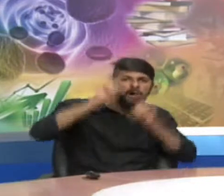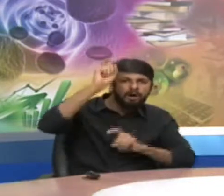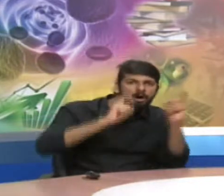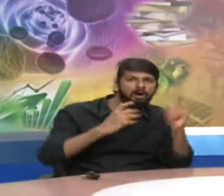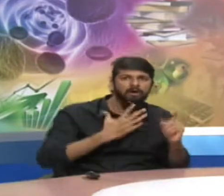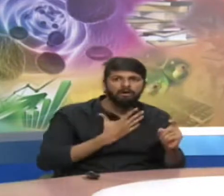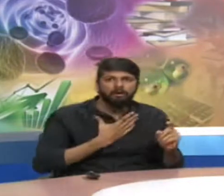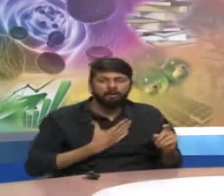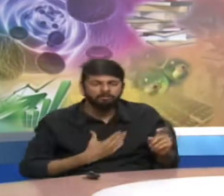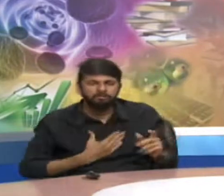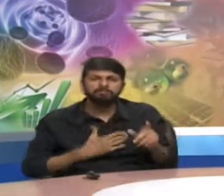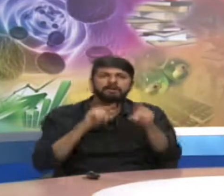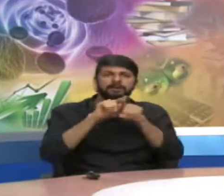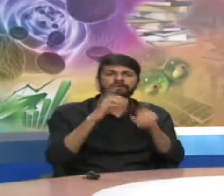facial